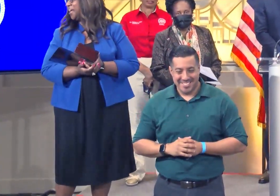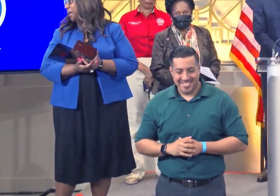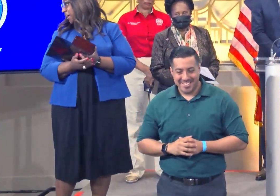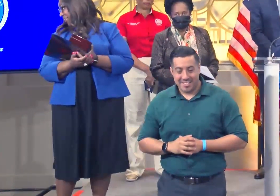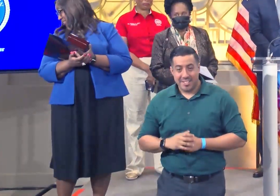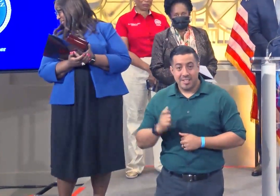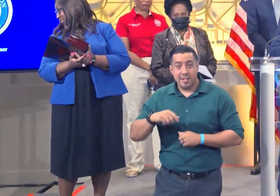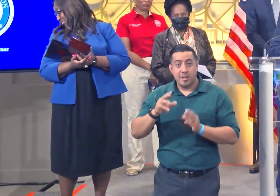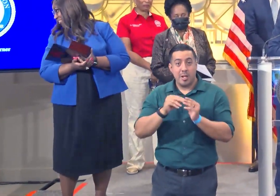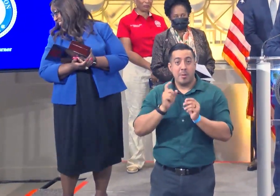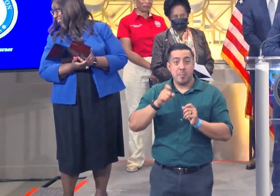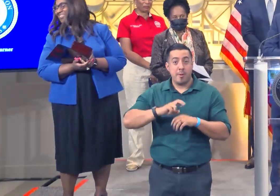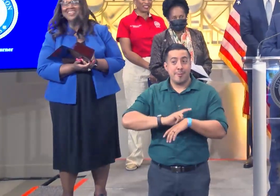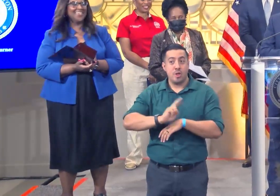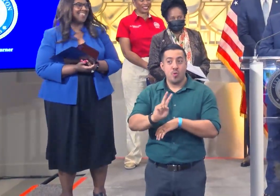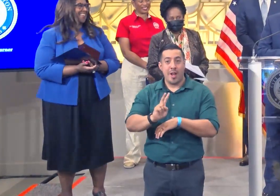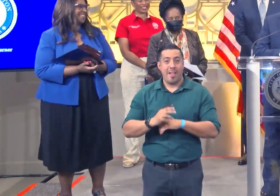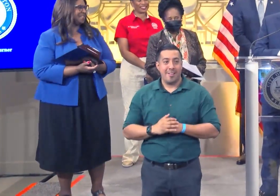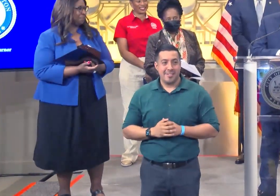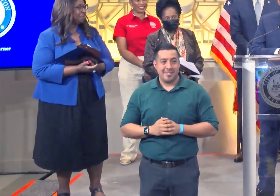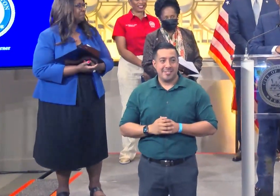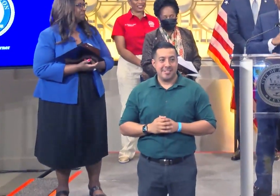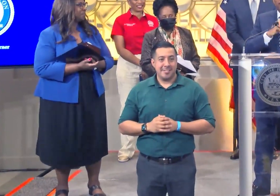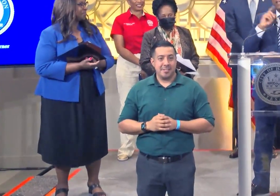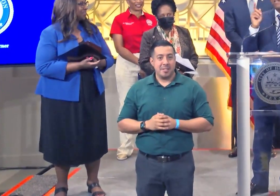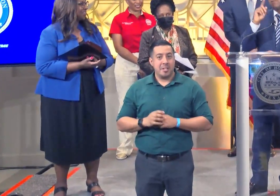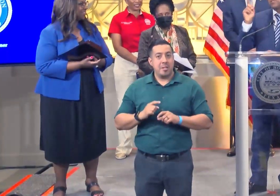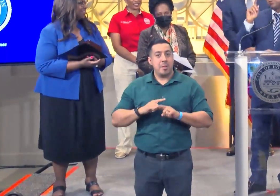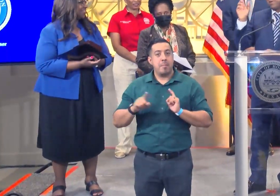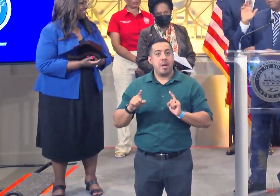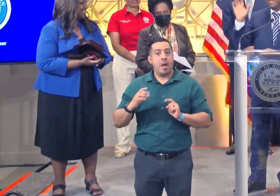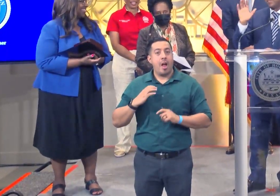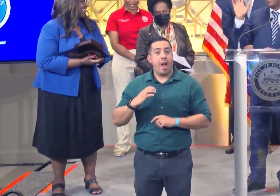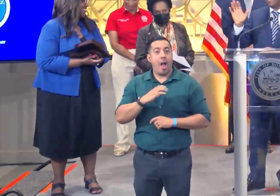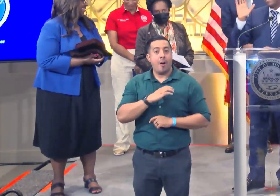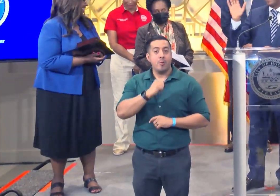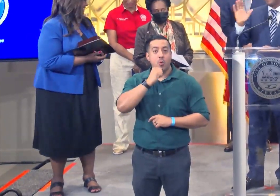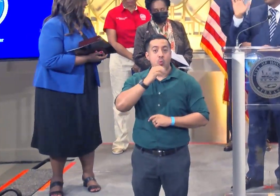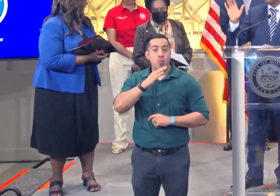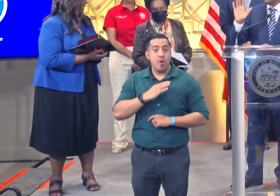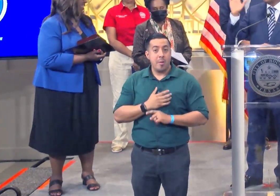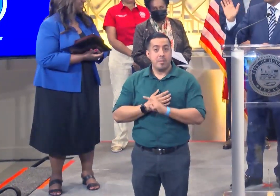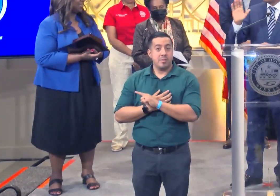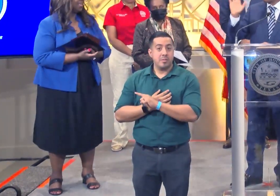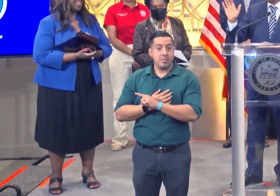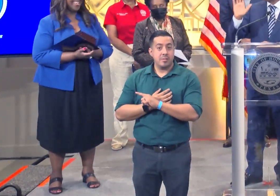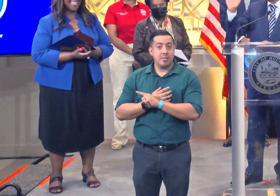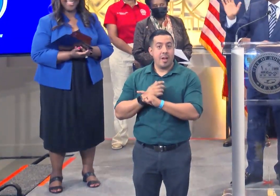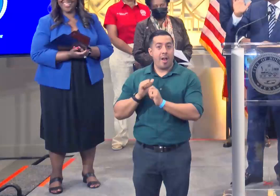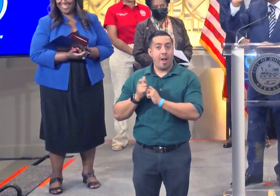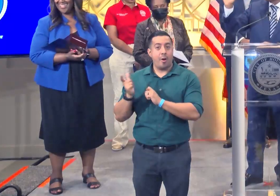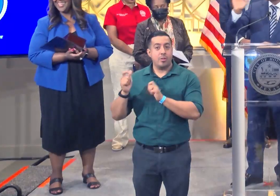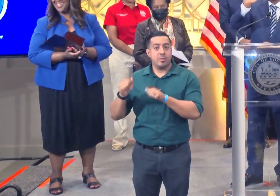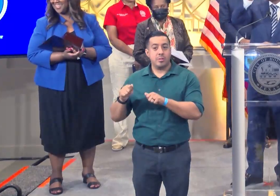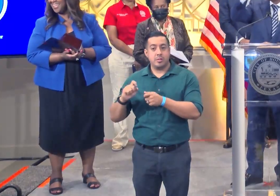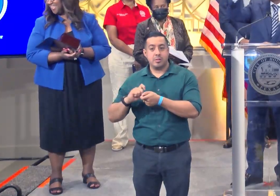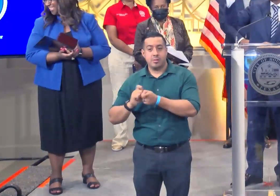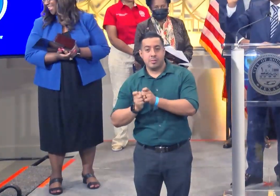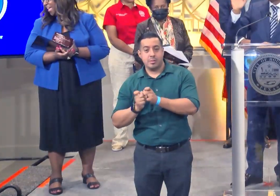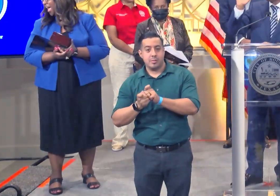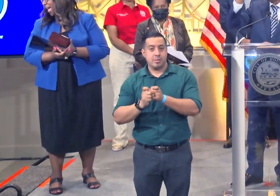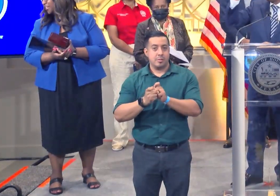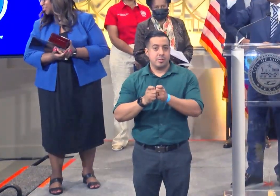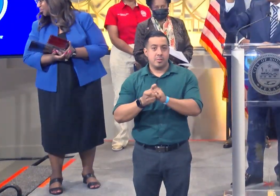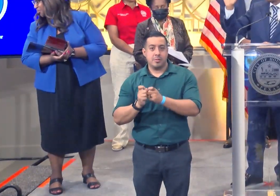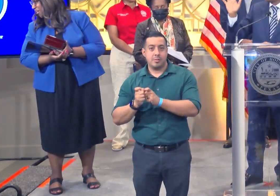This press conference was supposed to be at 2 o'clock. But the Congresswoman has a way of kind of rearranging